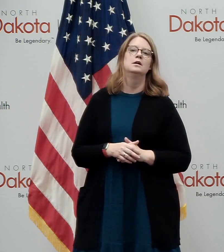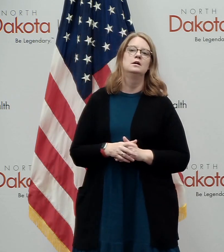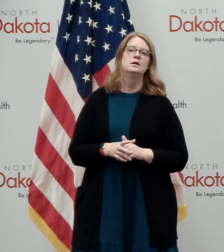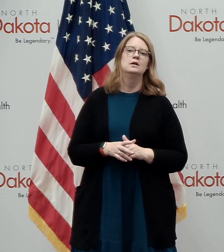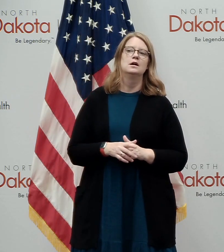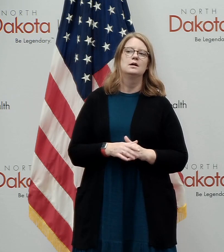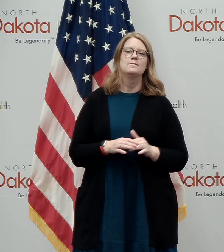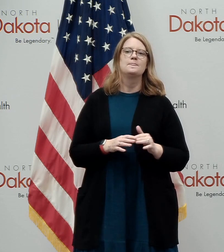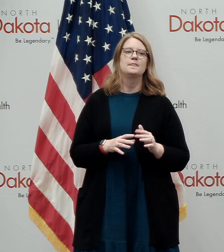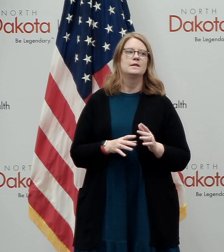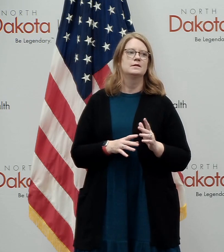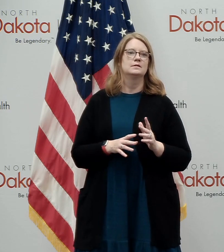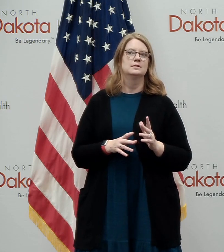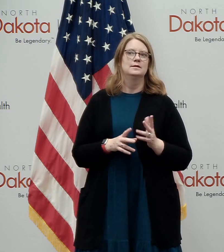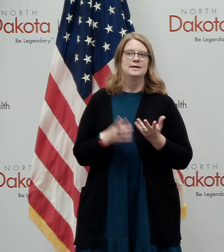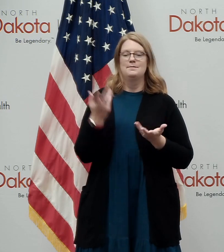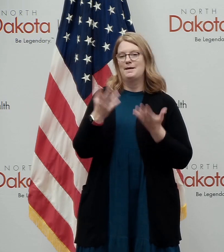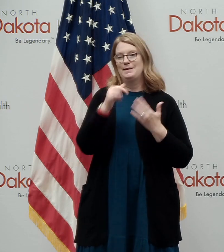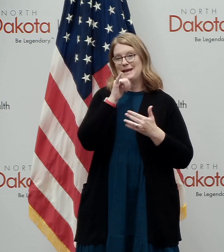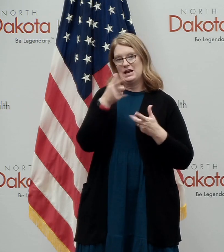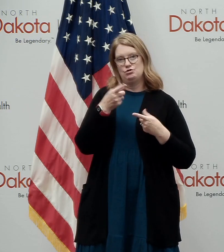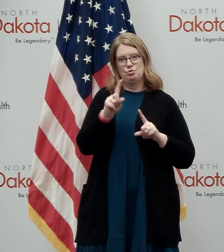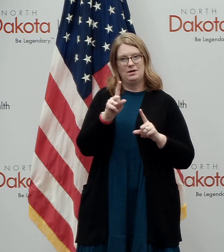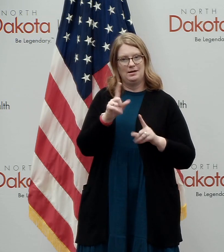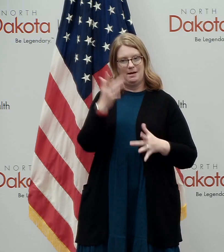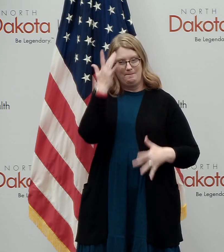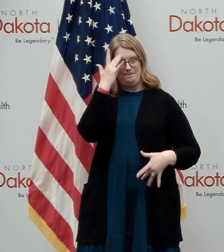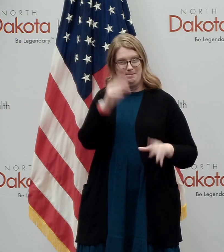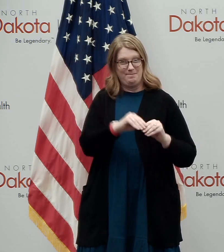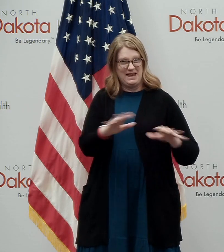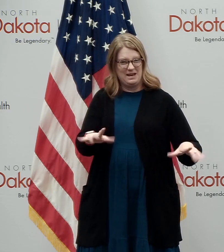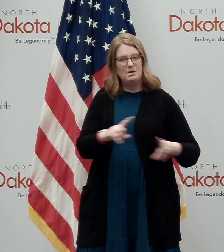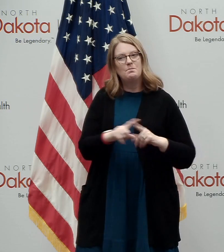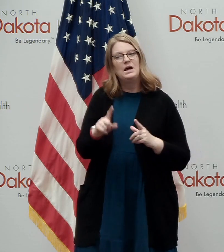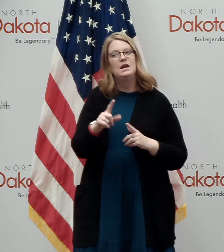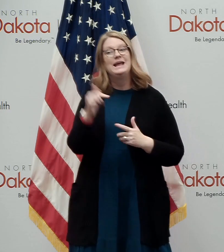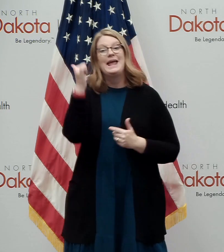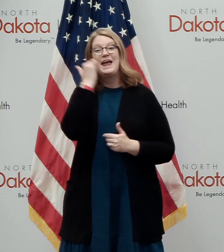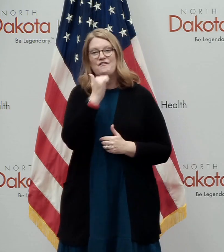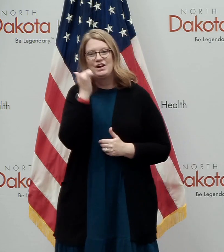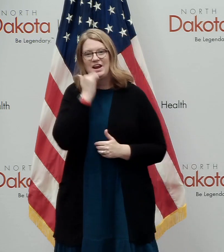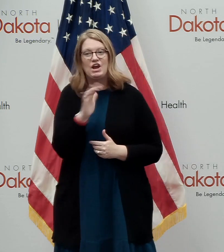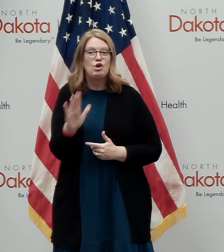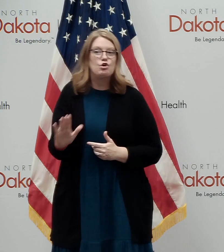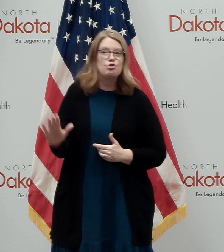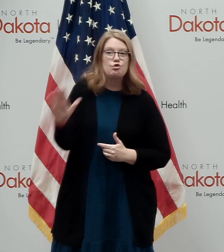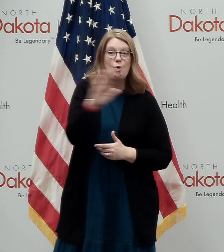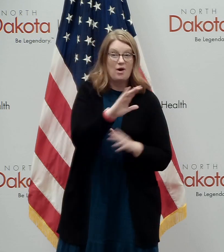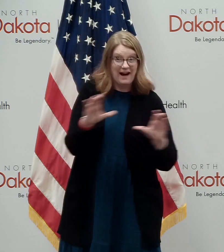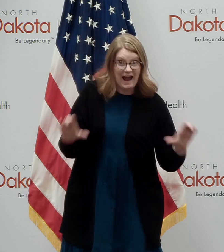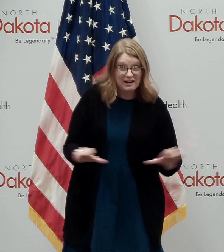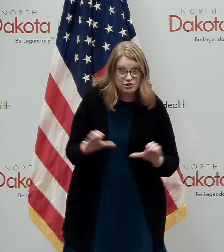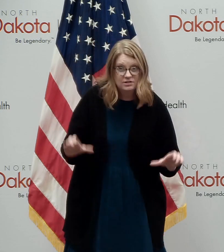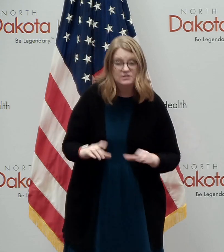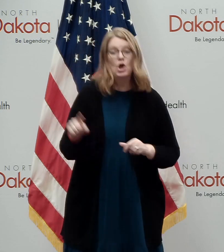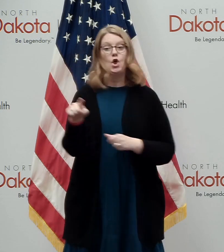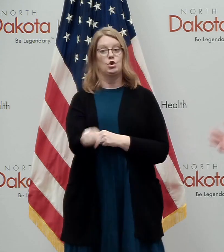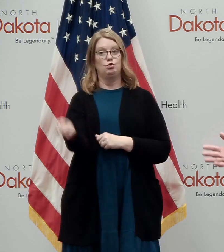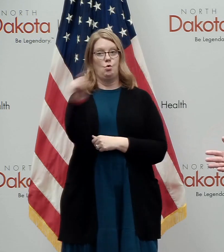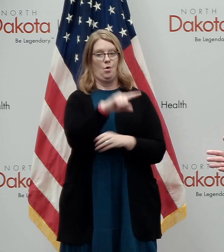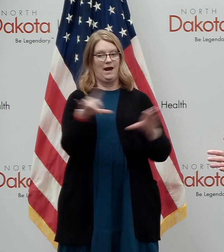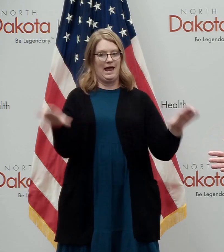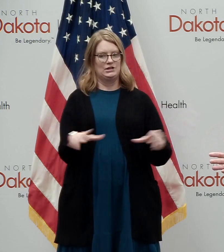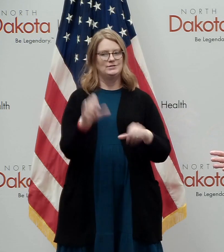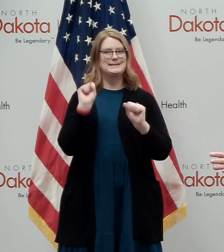understand maybe every day, not just during a pandemic, but for people to understand every day how their actions, no matter how simple they are, could have